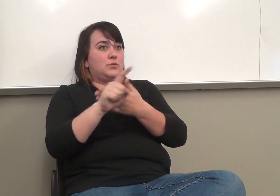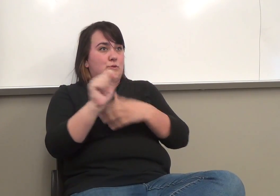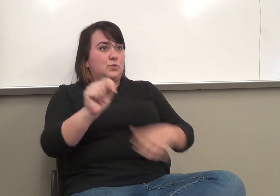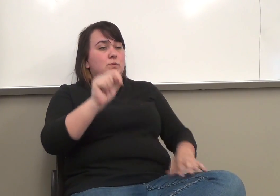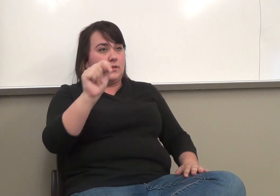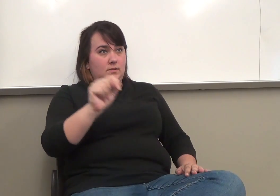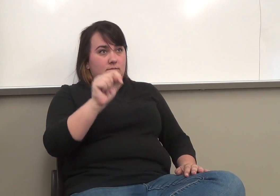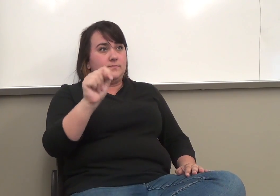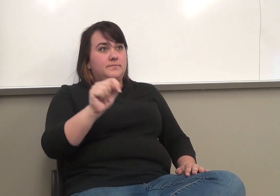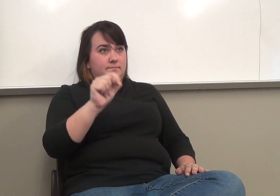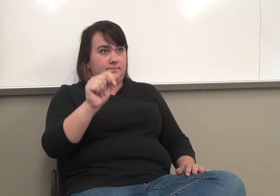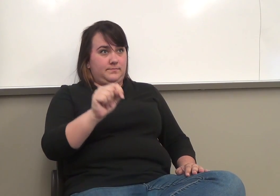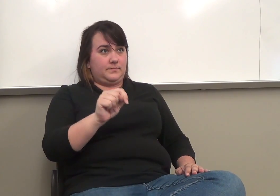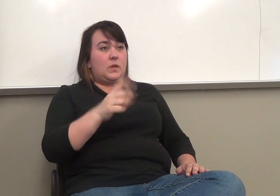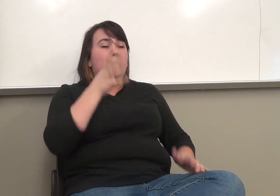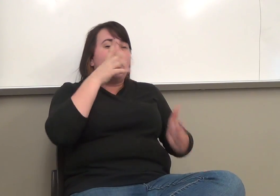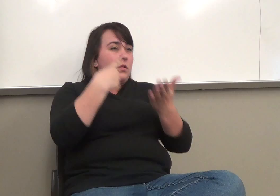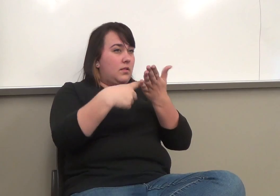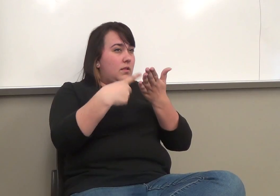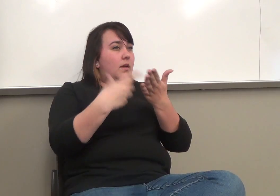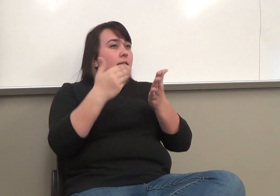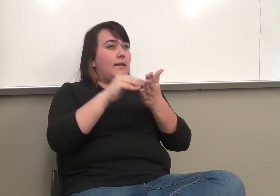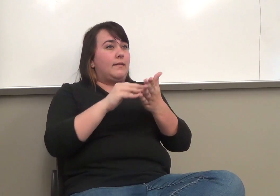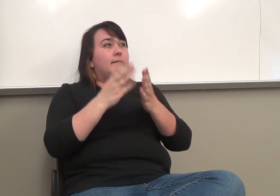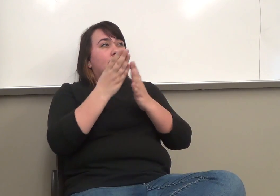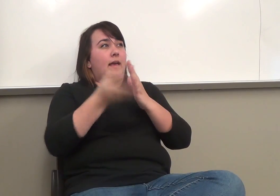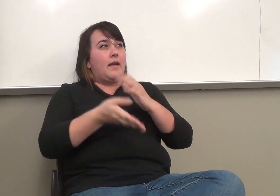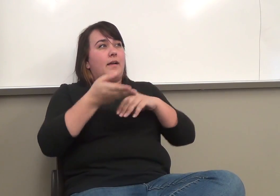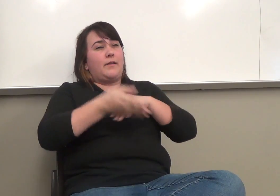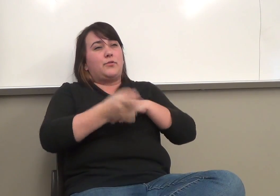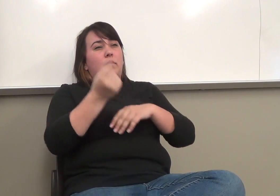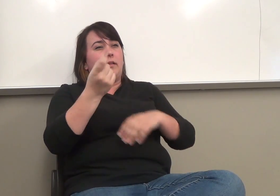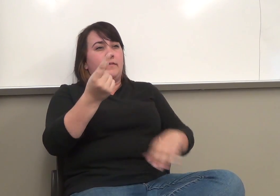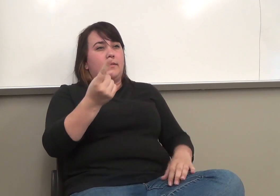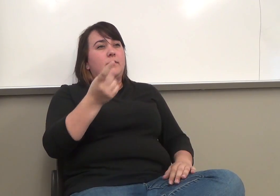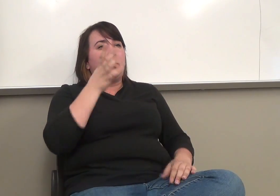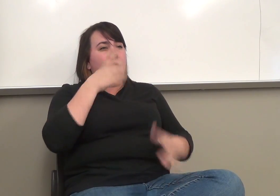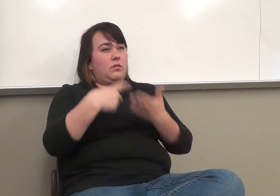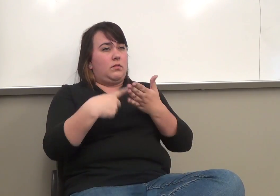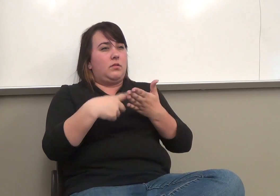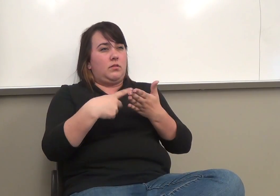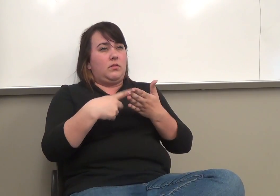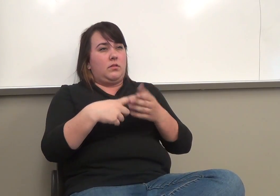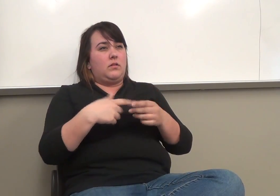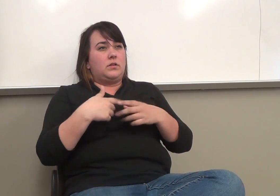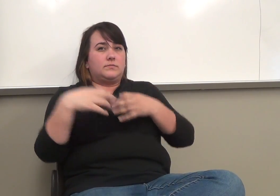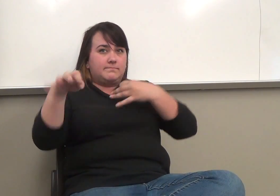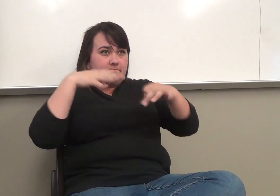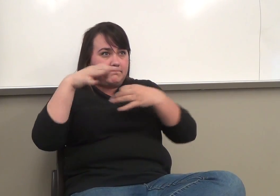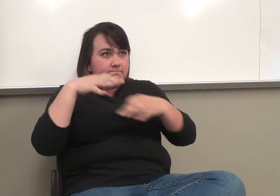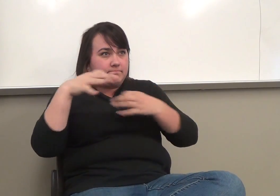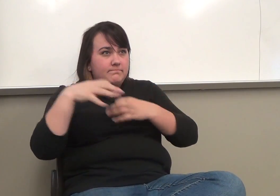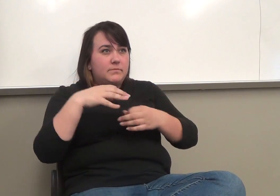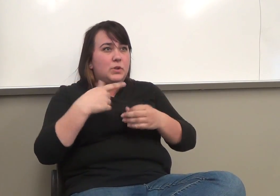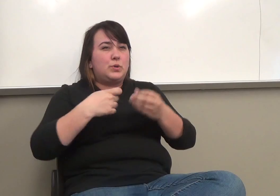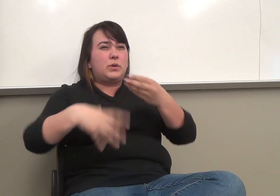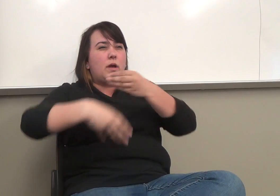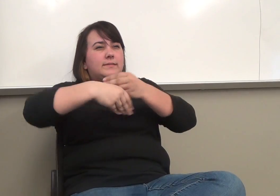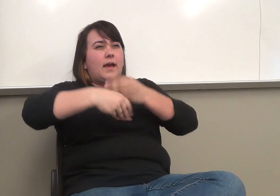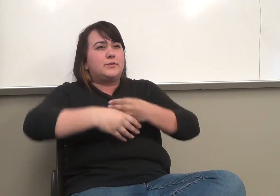Tuesday. And we'll talk about that in the second part of the hour. We'll talk about what you need to attach to that and what you need